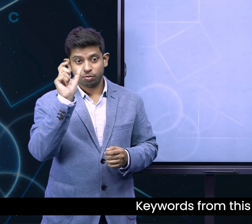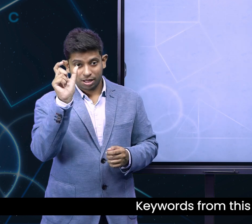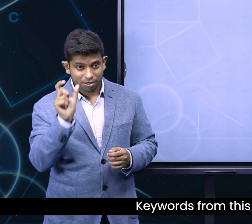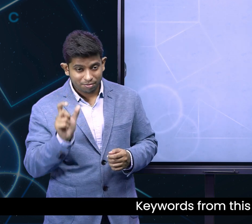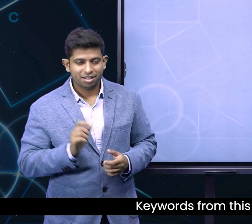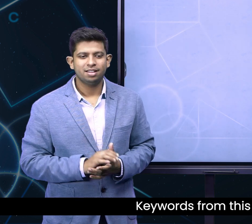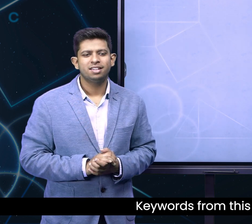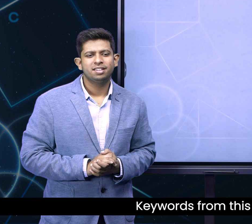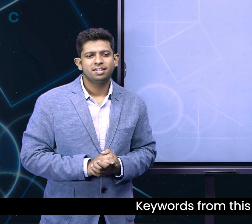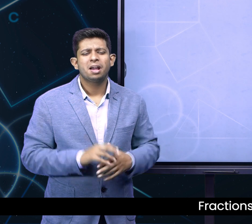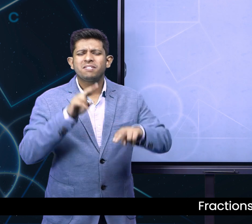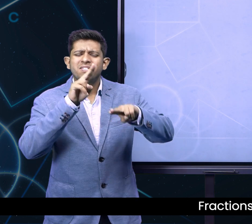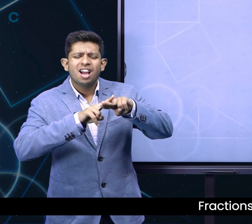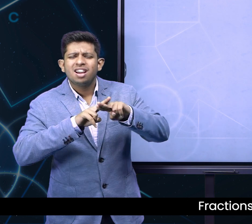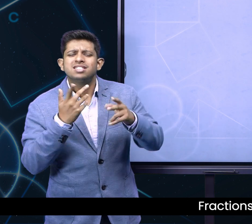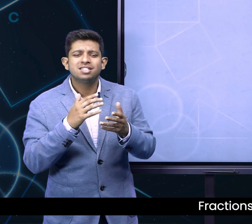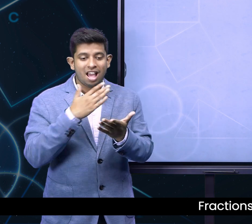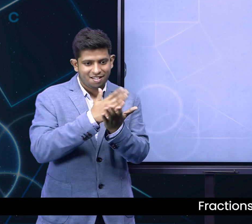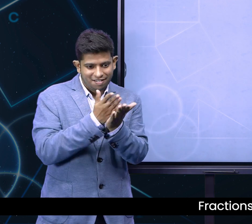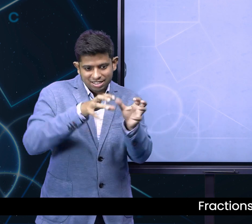Keywords from this lesson are fractions,